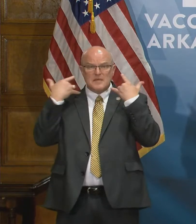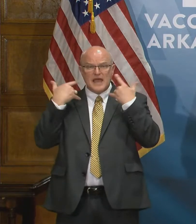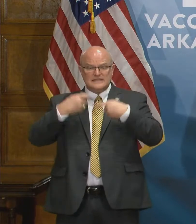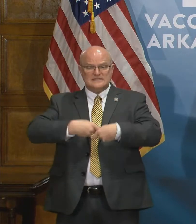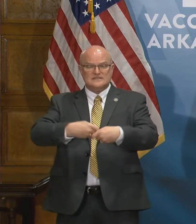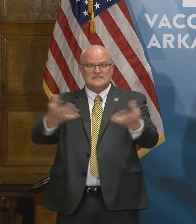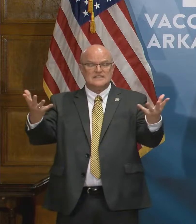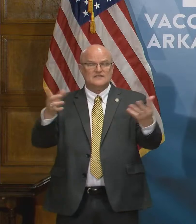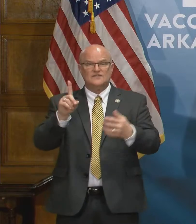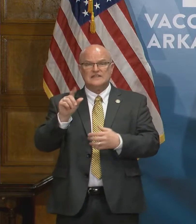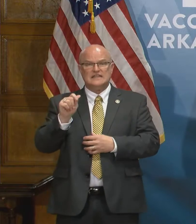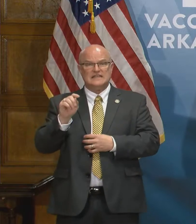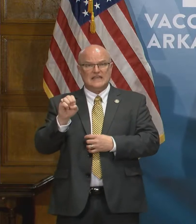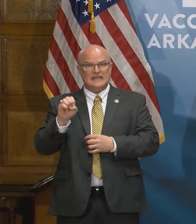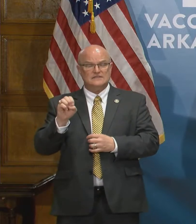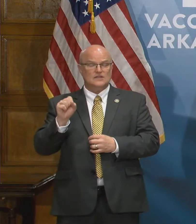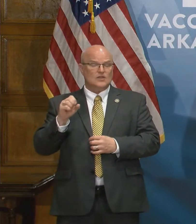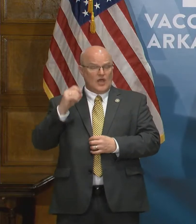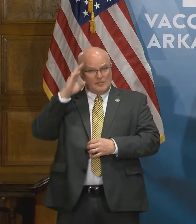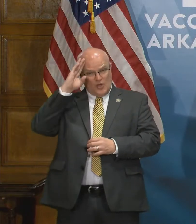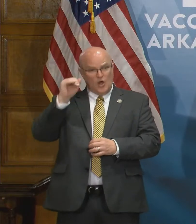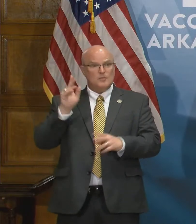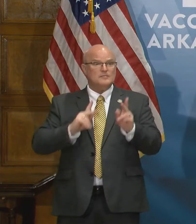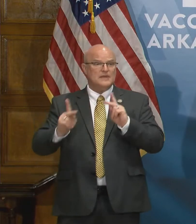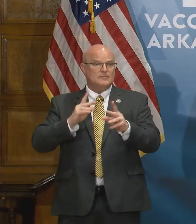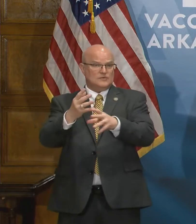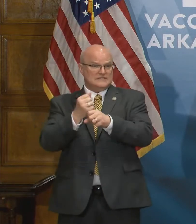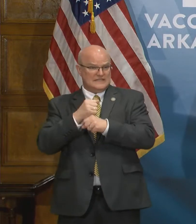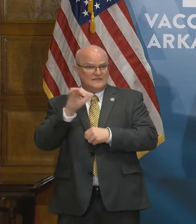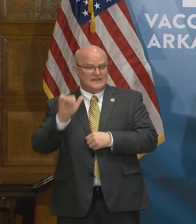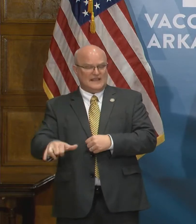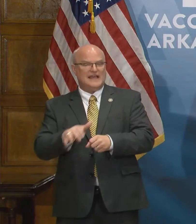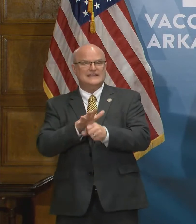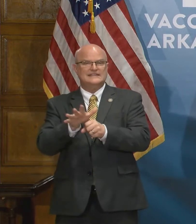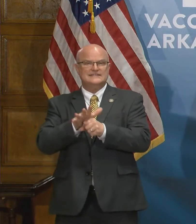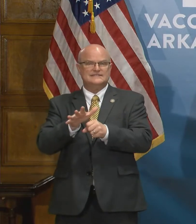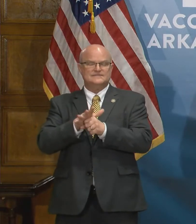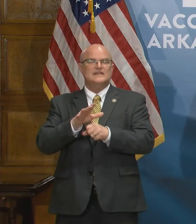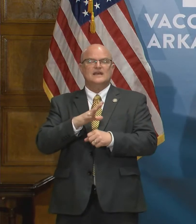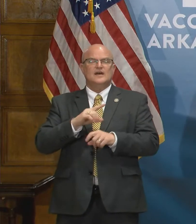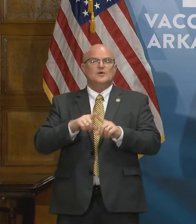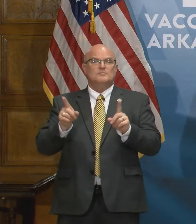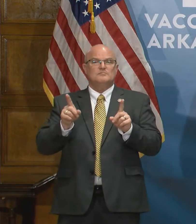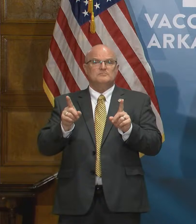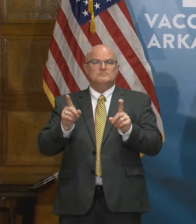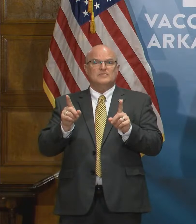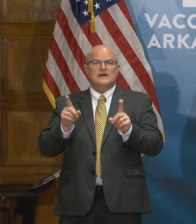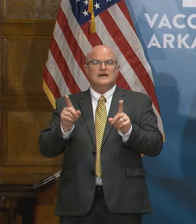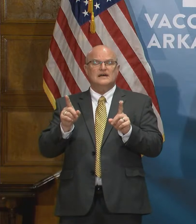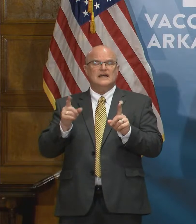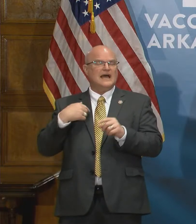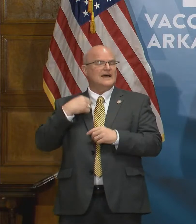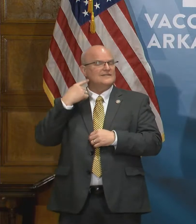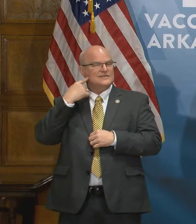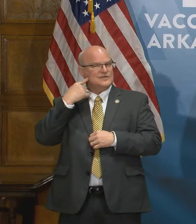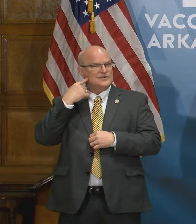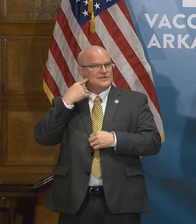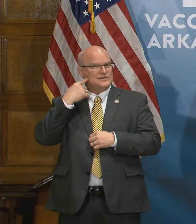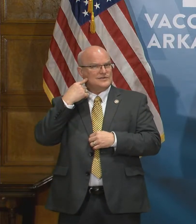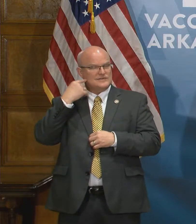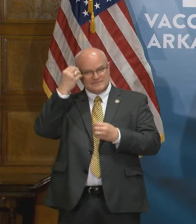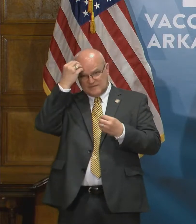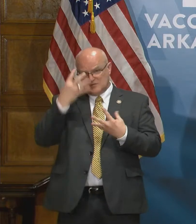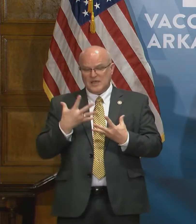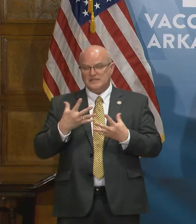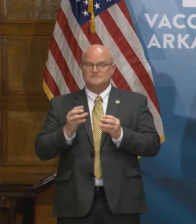their delivery dates. So I hope that people are receiving those, and that's an exception, but I have not received